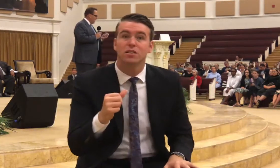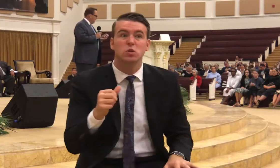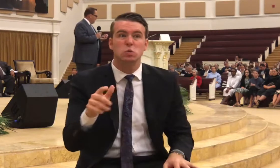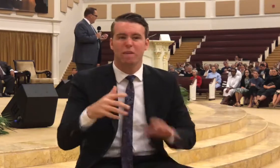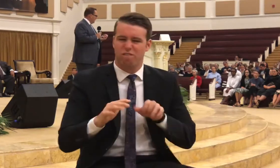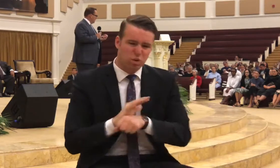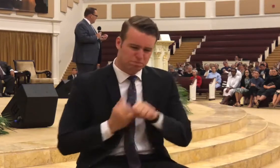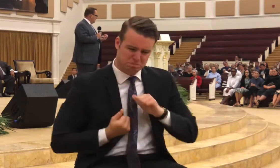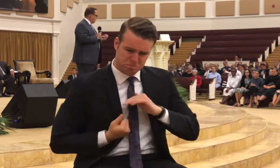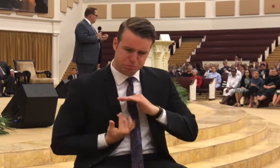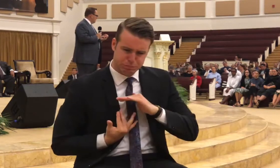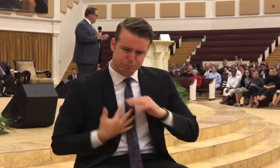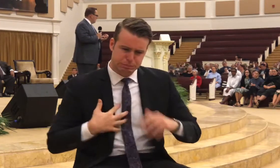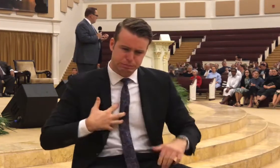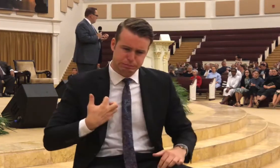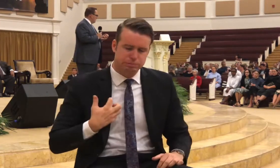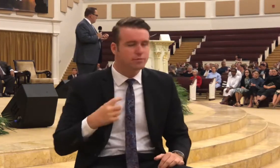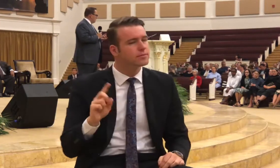with anger.